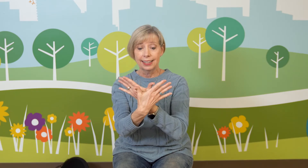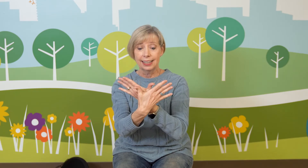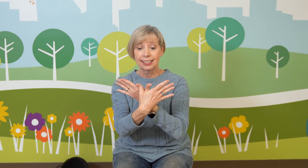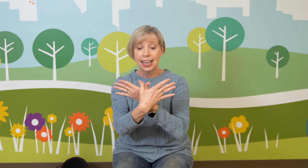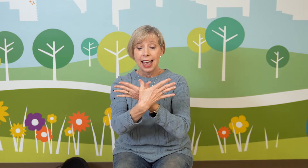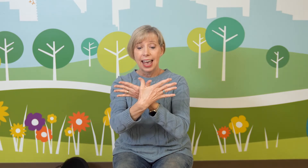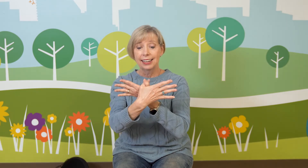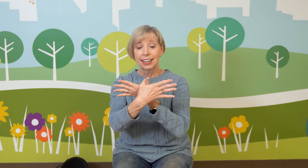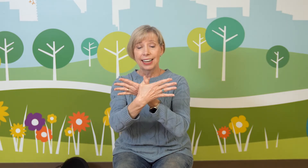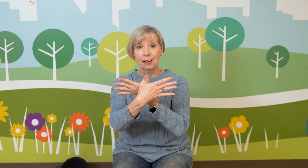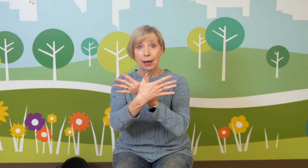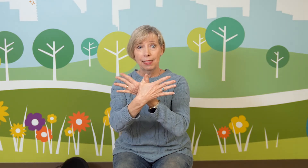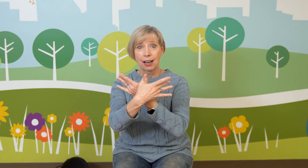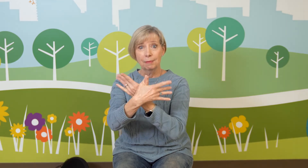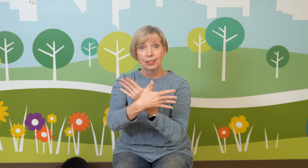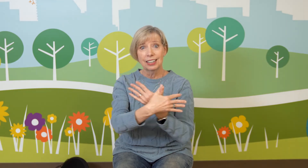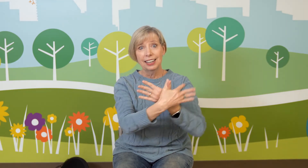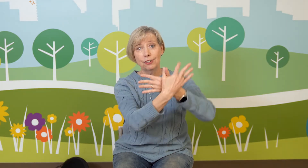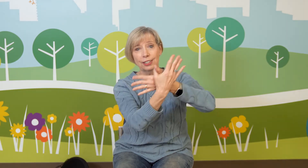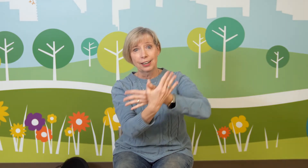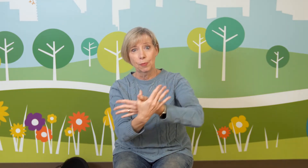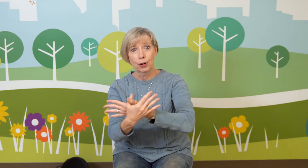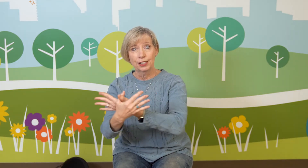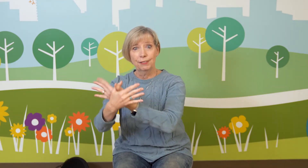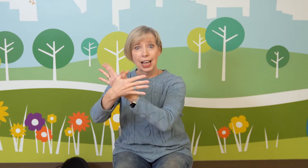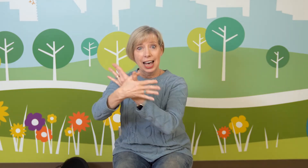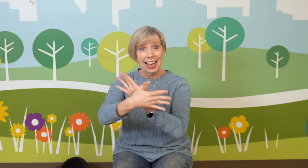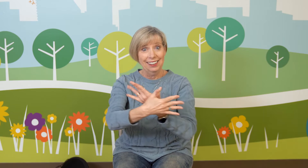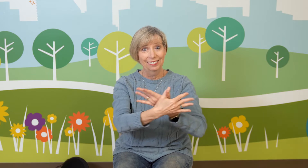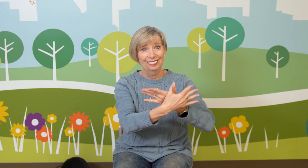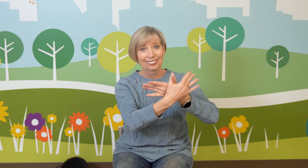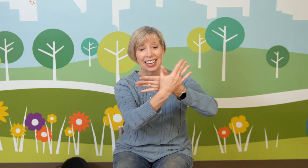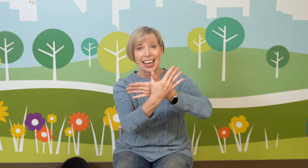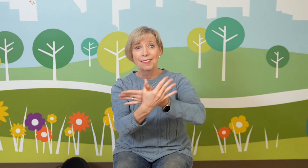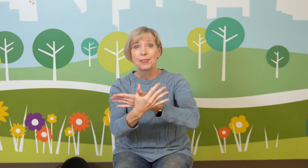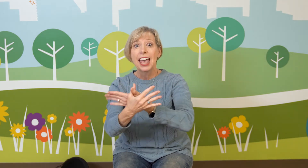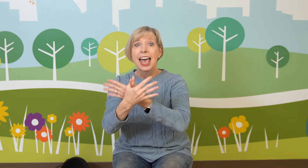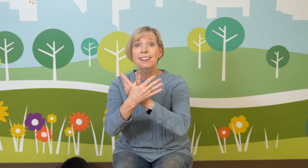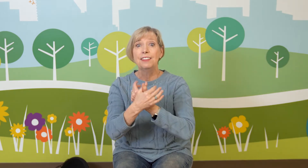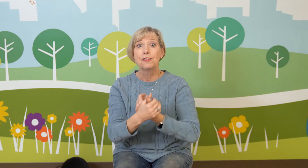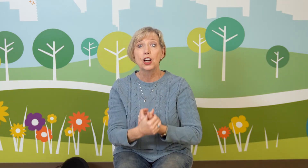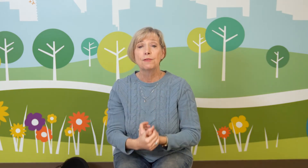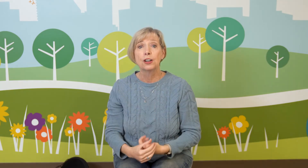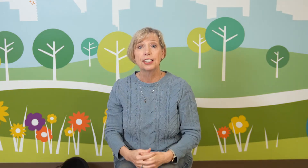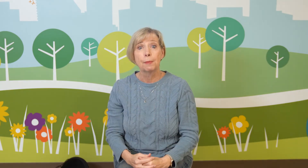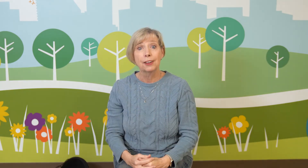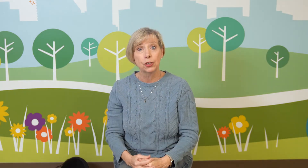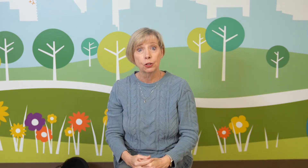this and connect my thumbs, and you just let your birds fly. Okay? And then the third verse is about